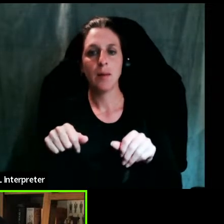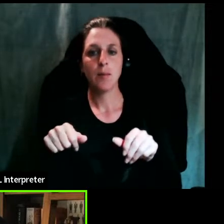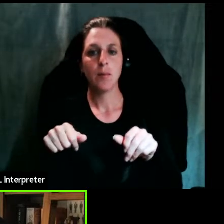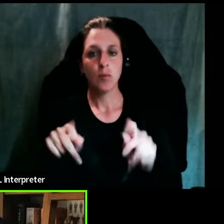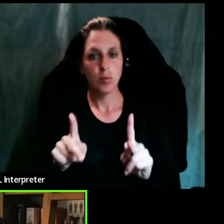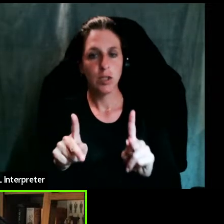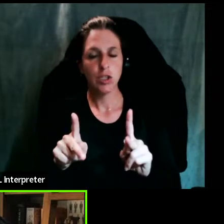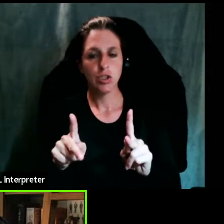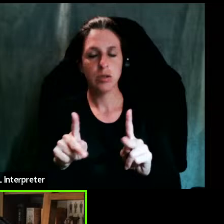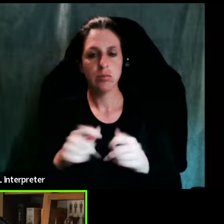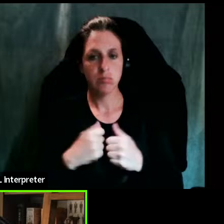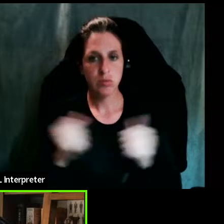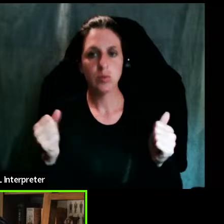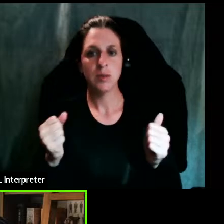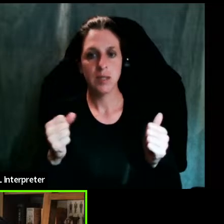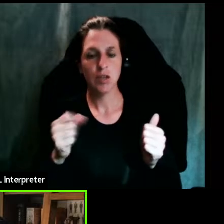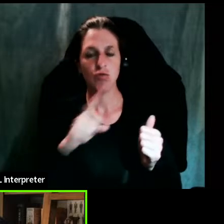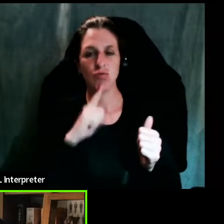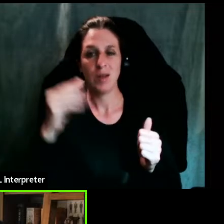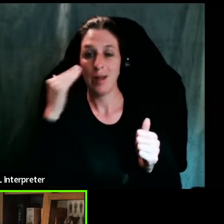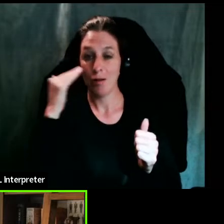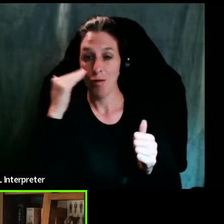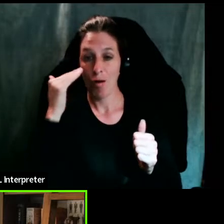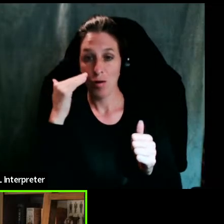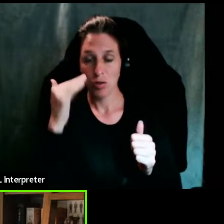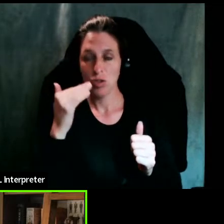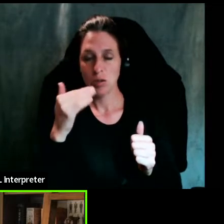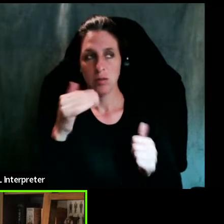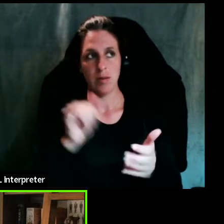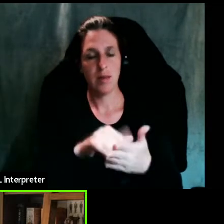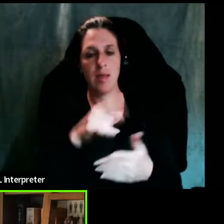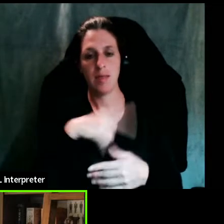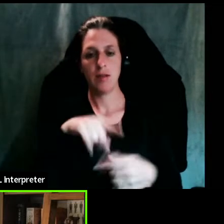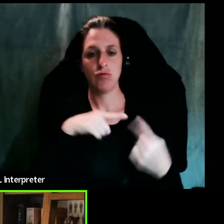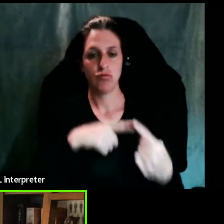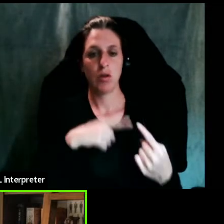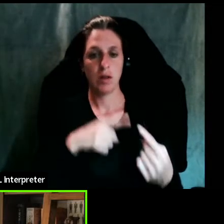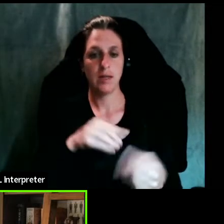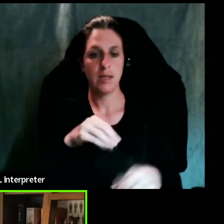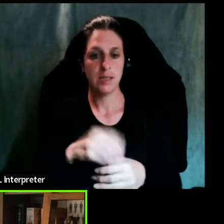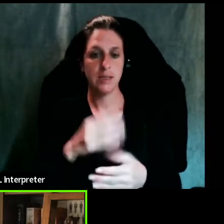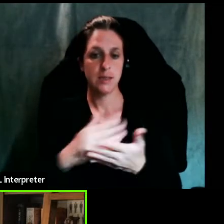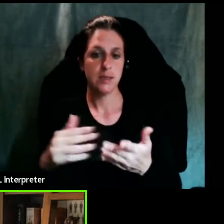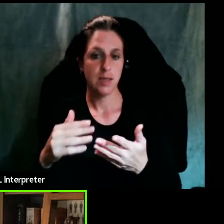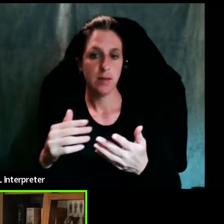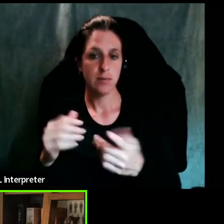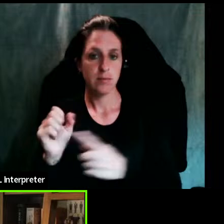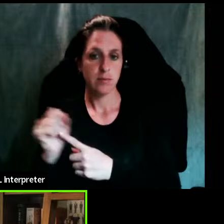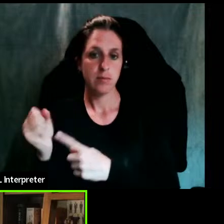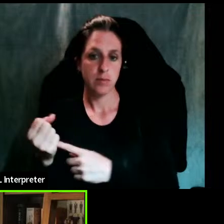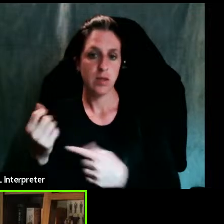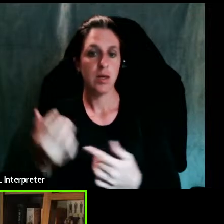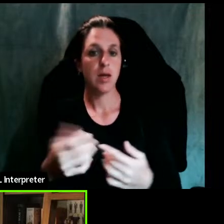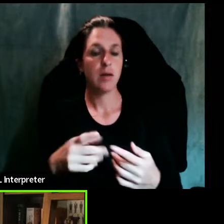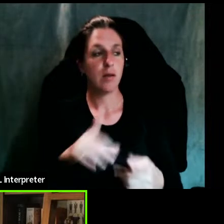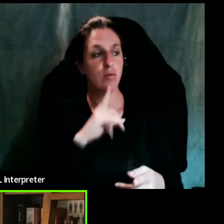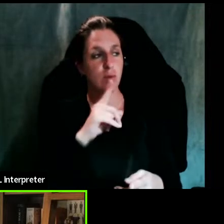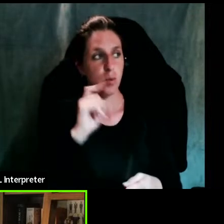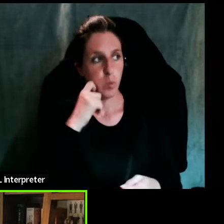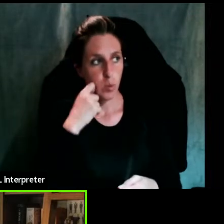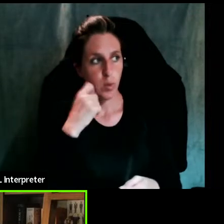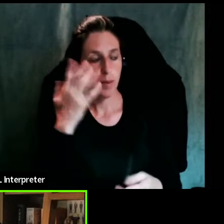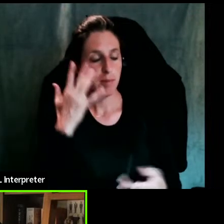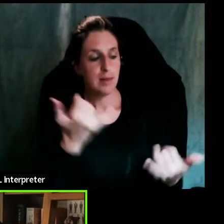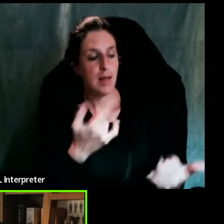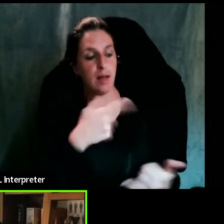really acknowledge that they were struggling in some instances. And so I thought that was very, very cool. And now they have resources,